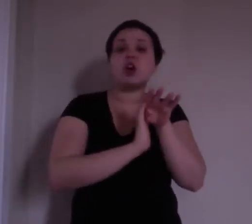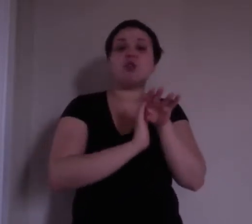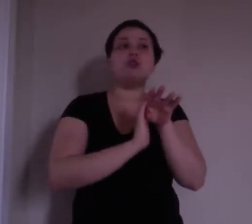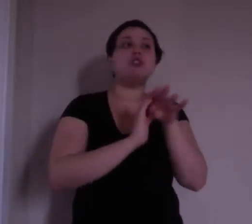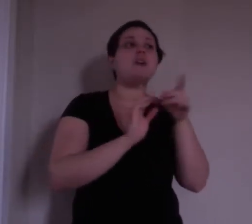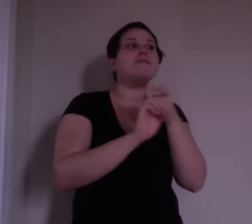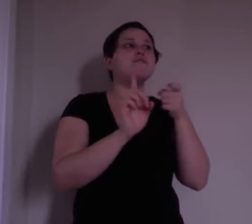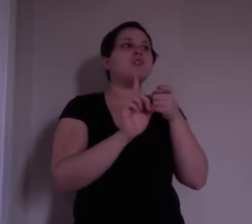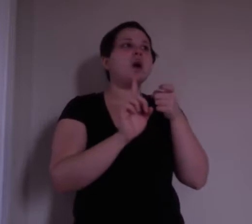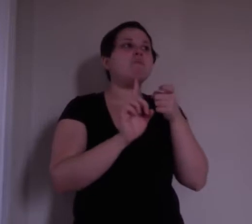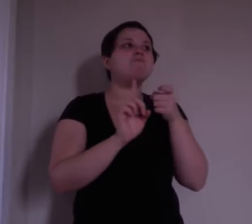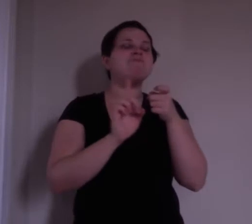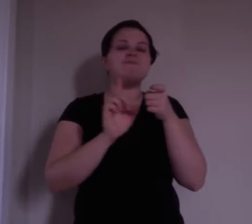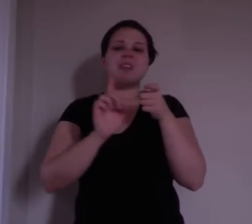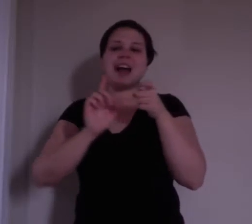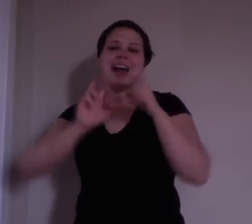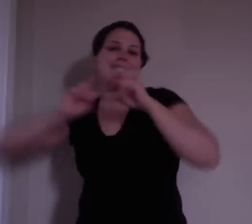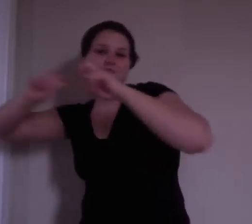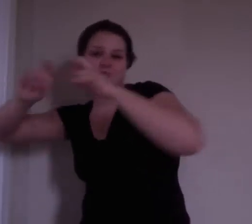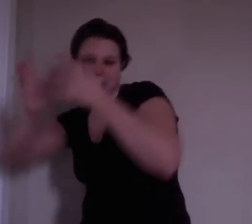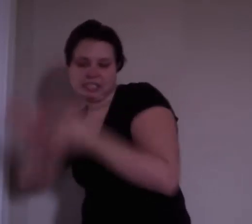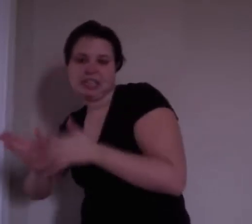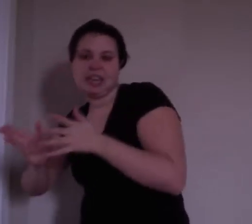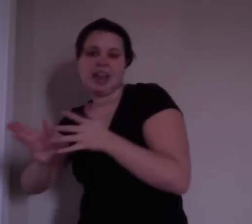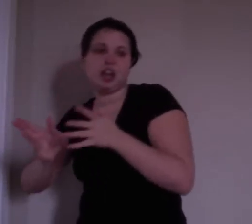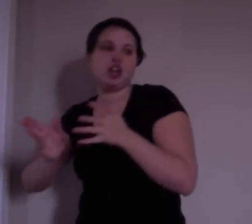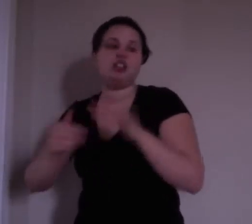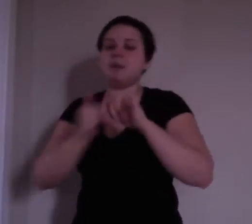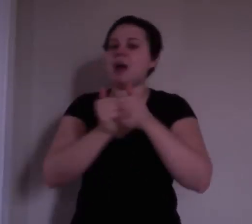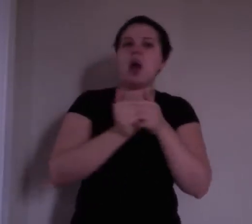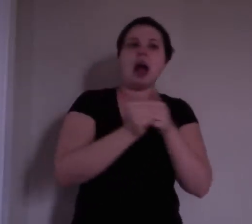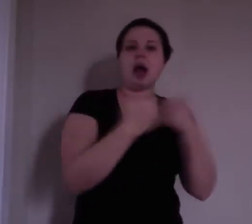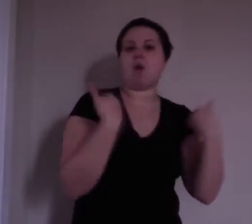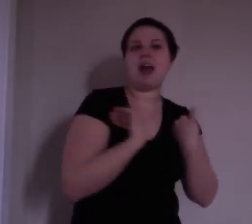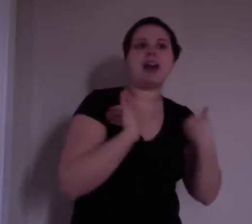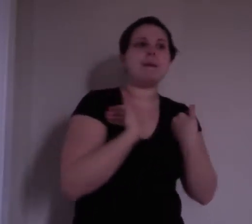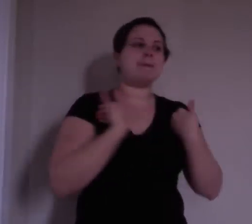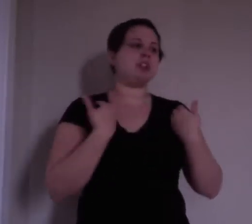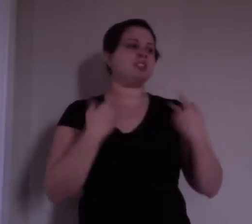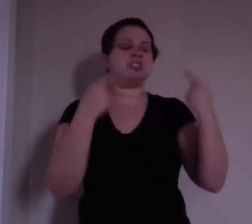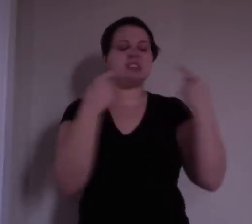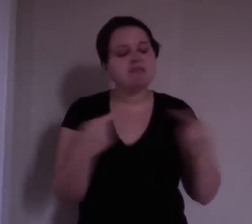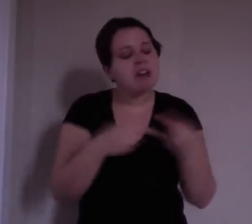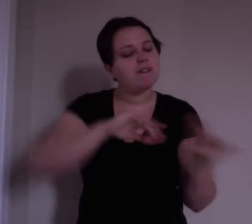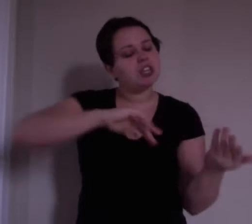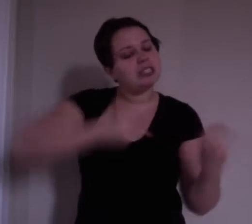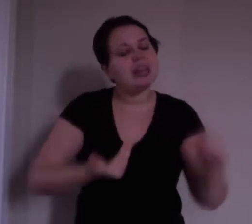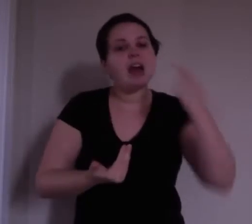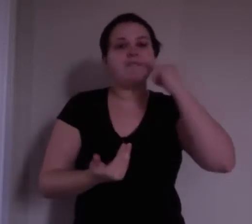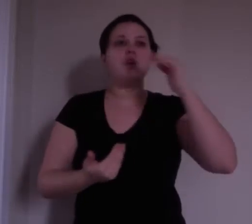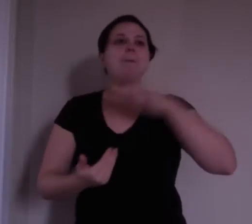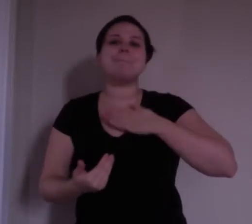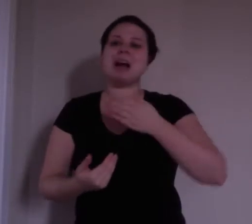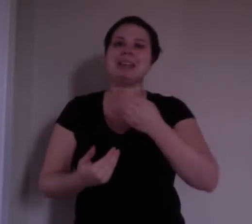investigators of how animals had suffered and died for my dinner, my clothing,